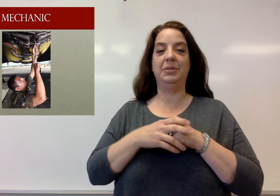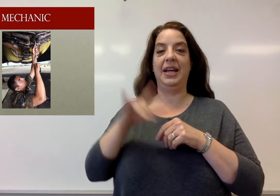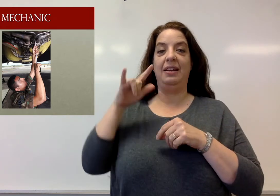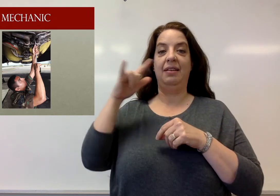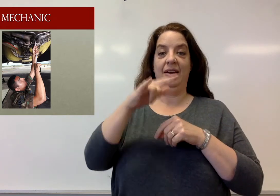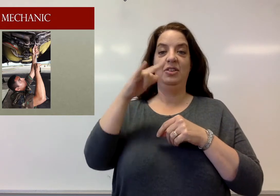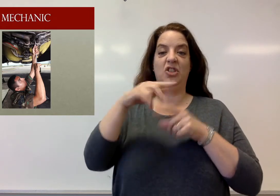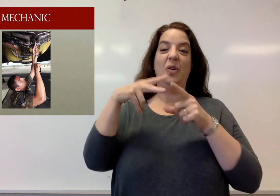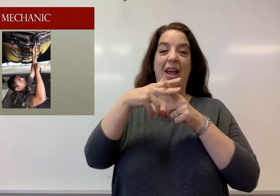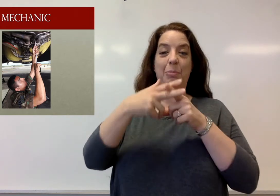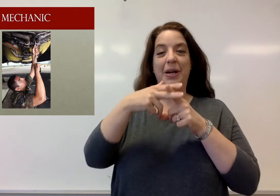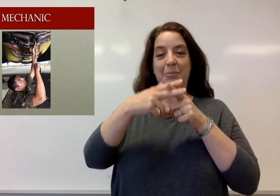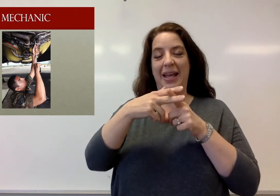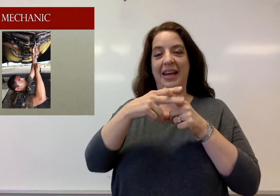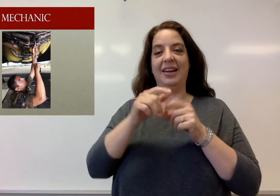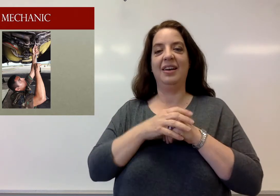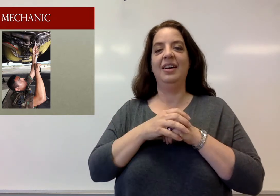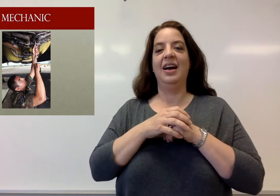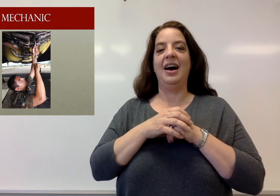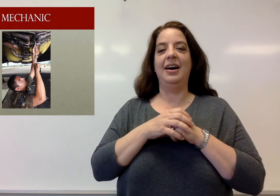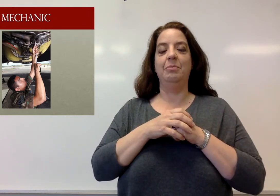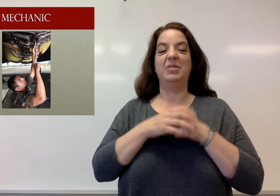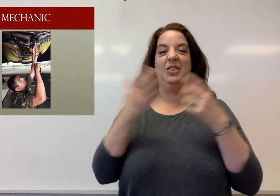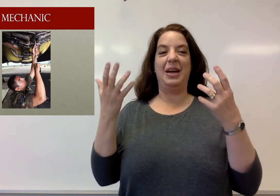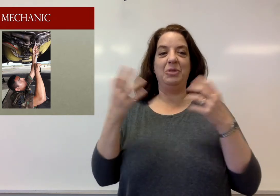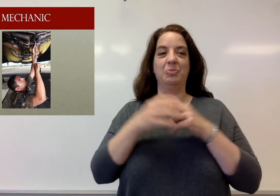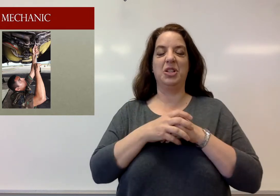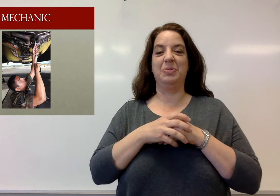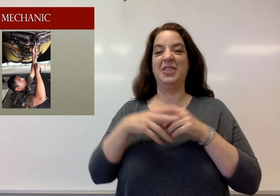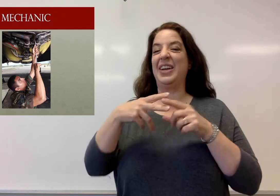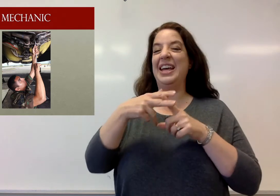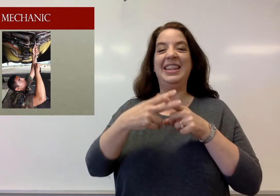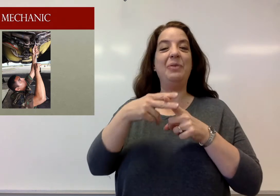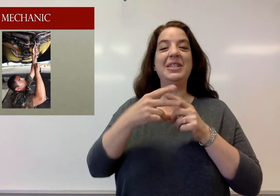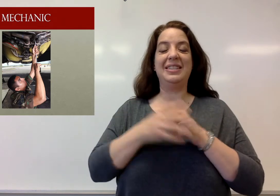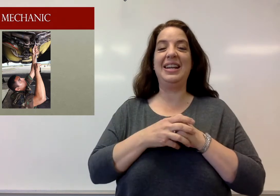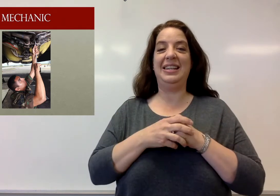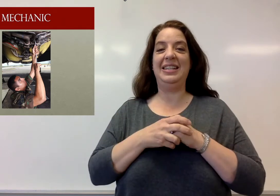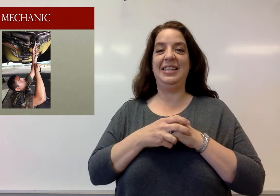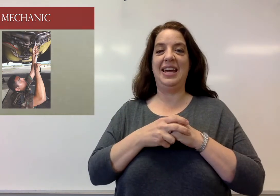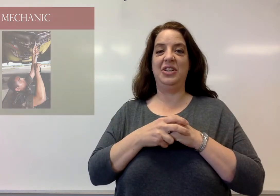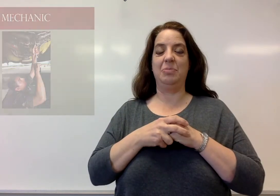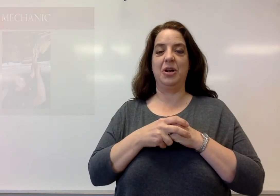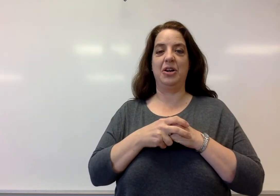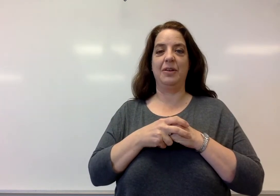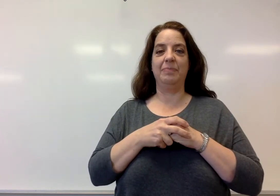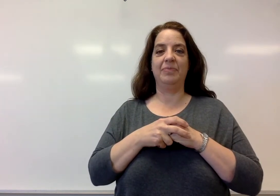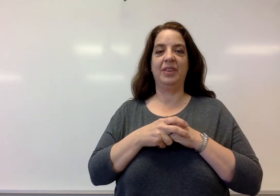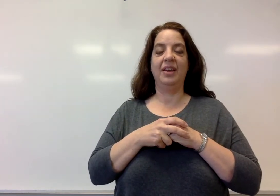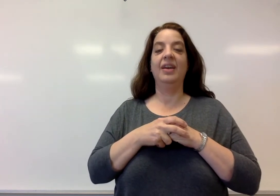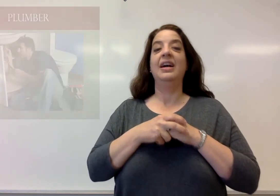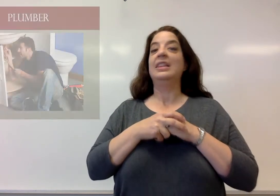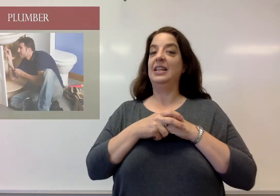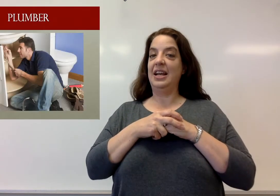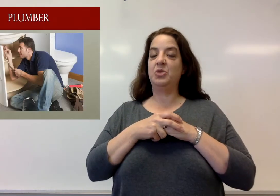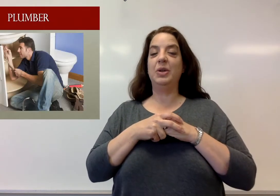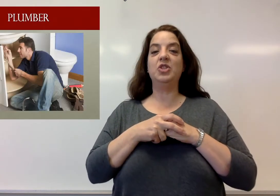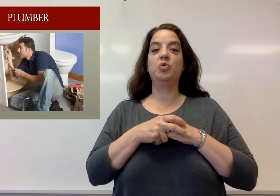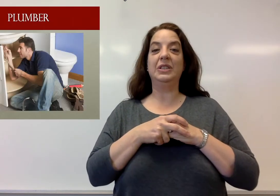plane. So airplane mechanic, so that one's more specific. That one does not need the agent marker. The next one is